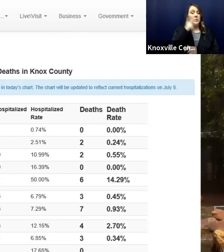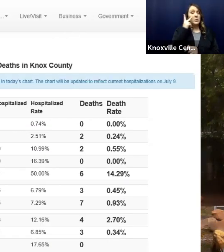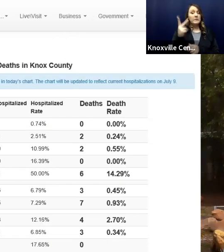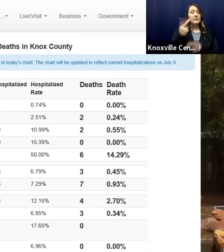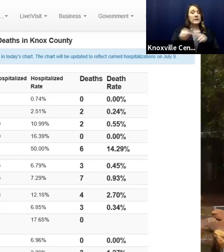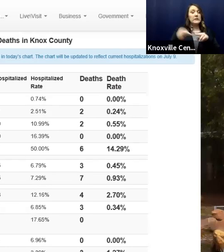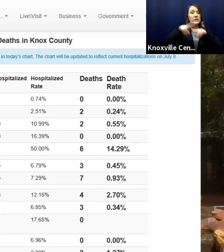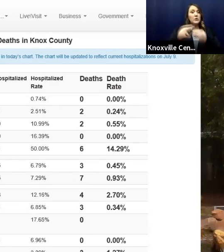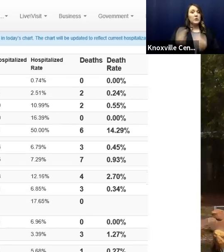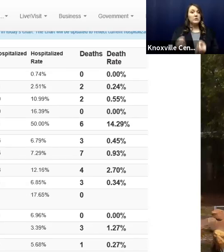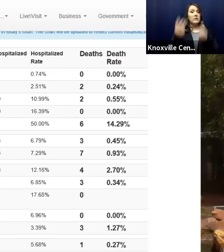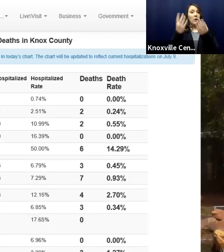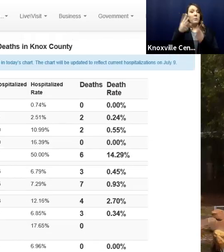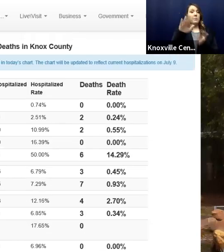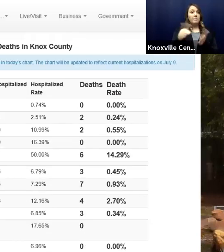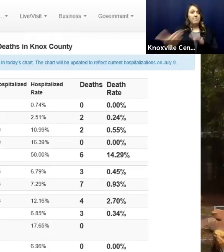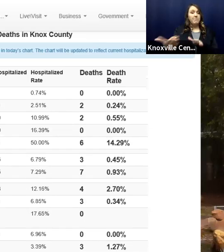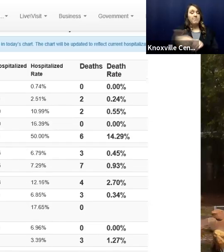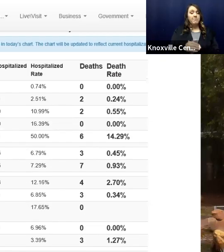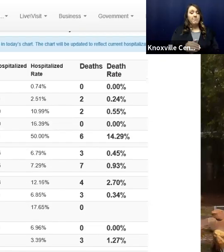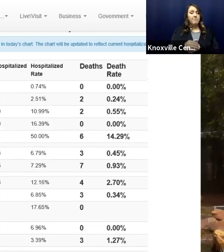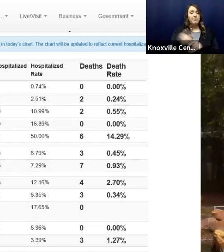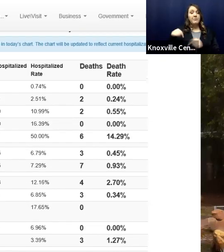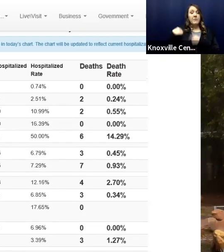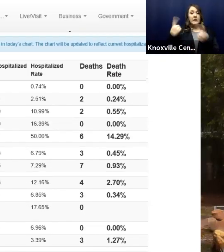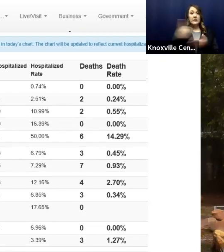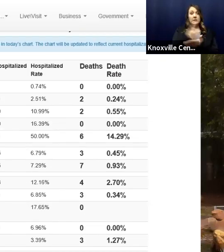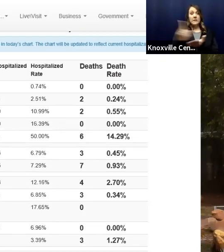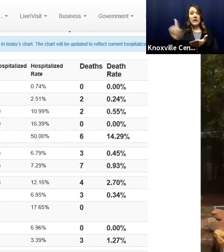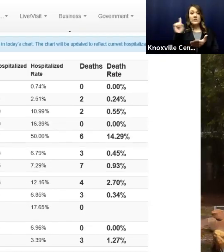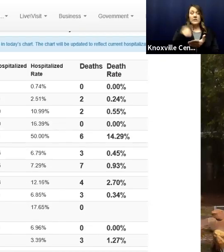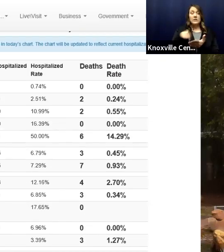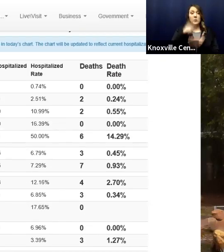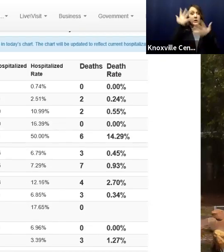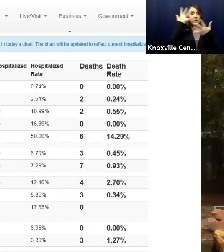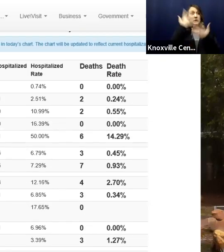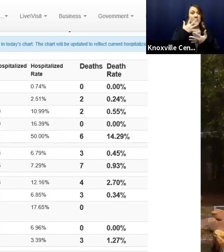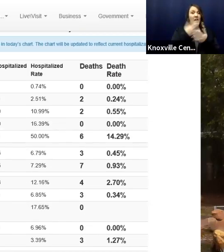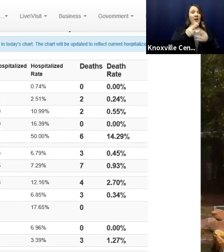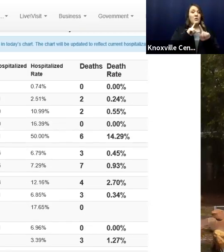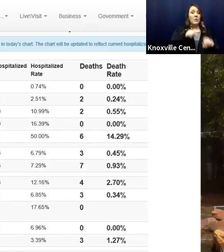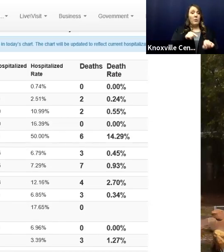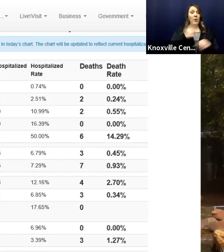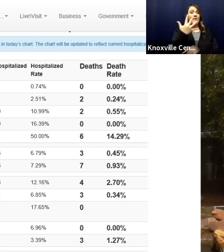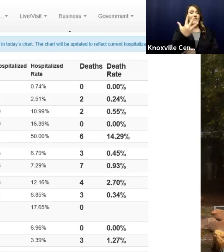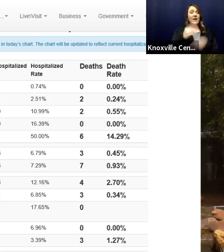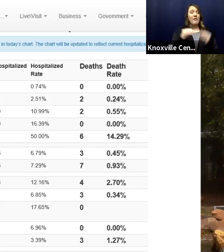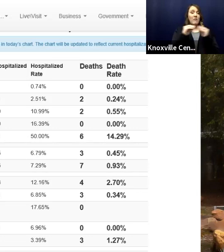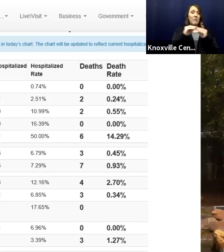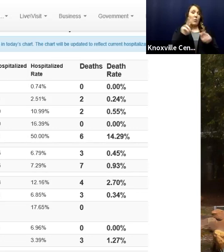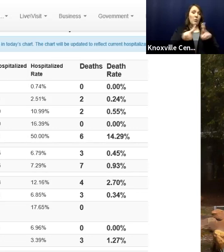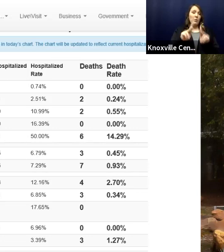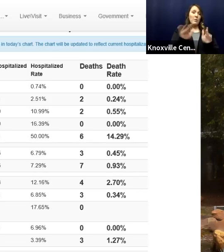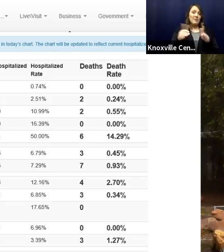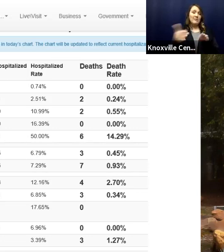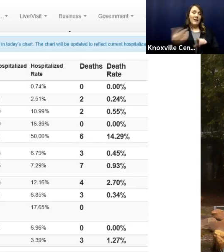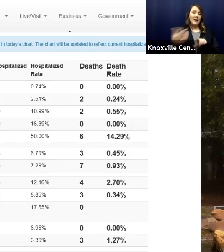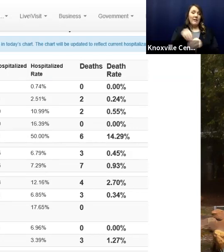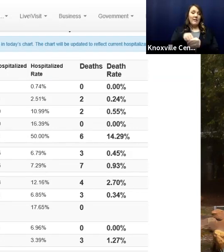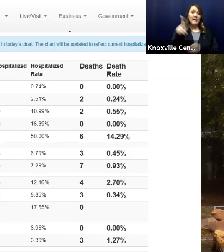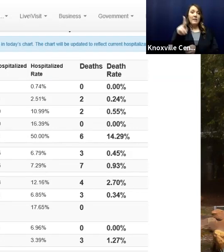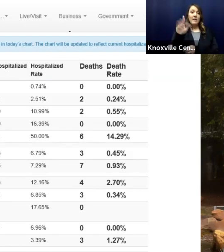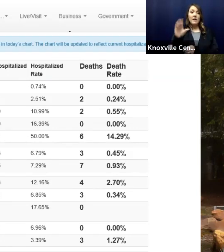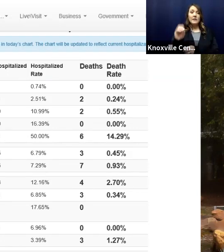significant increase in deaths. Since last week, we are very saddened to report that we've had 5 more people die in Knox County with complications related